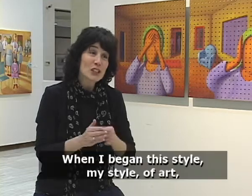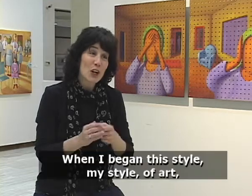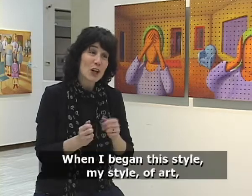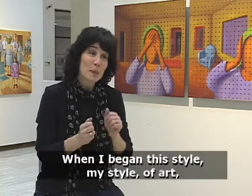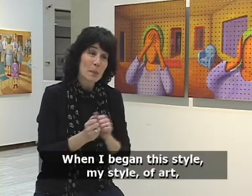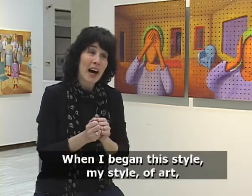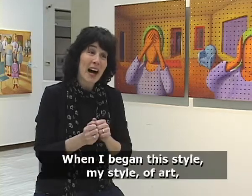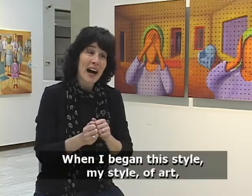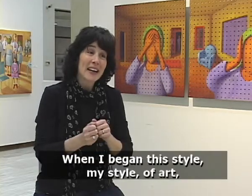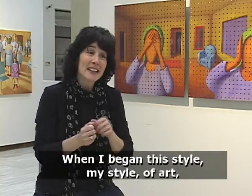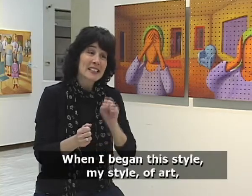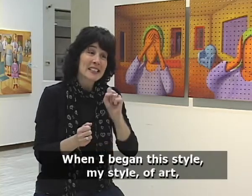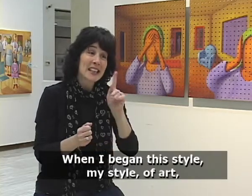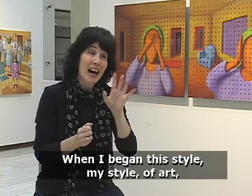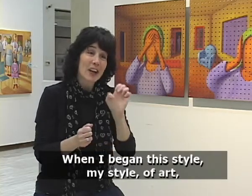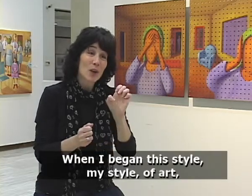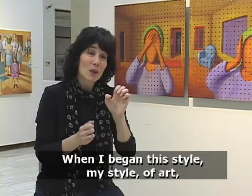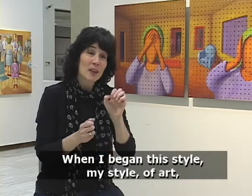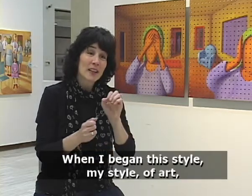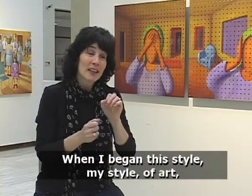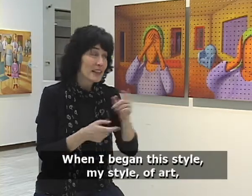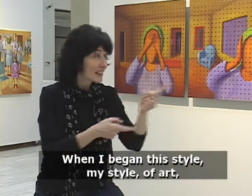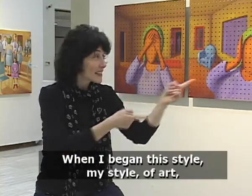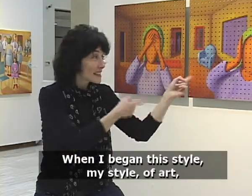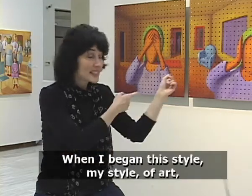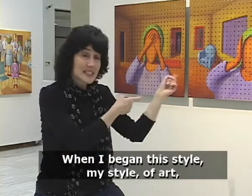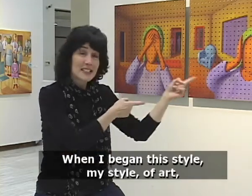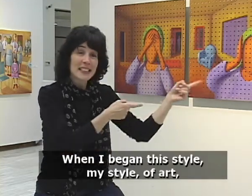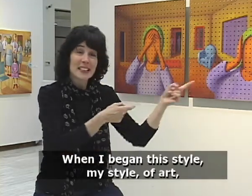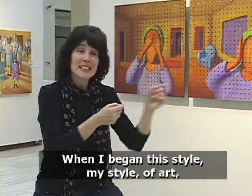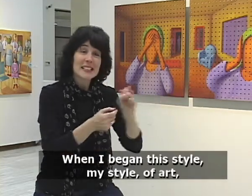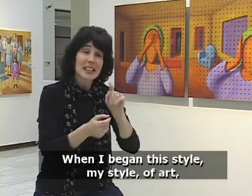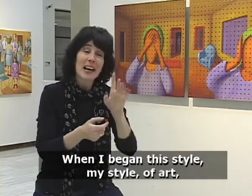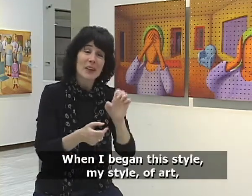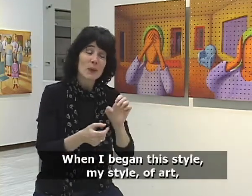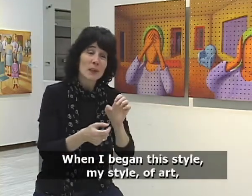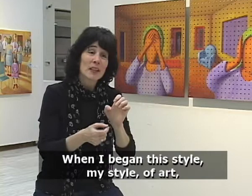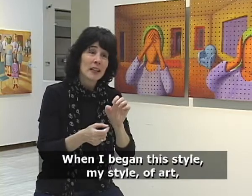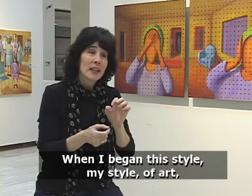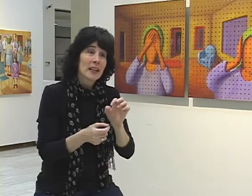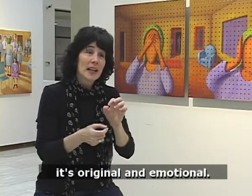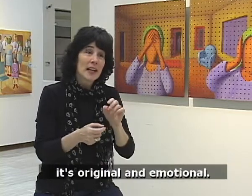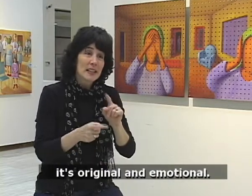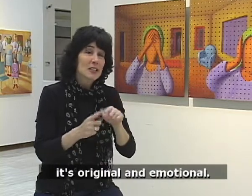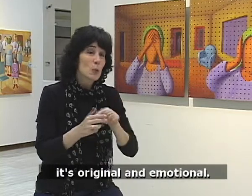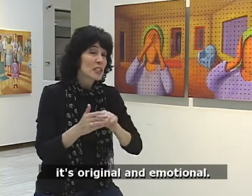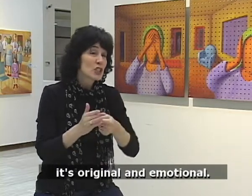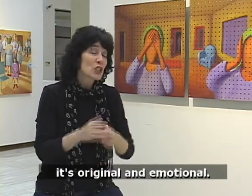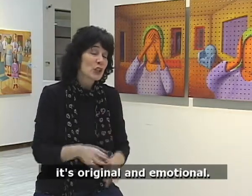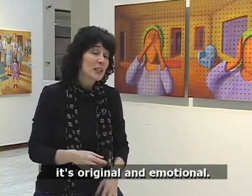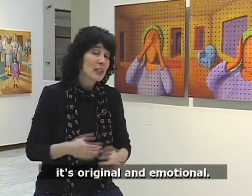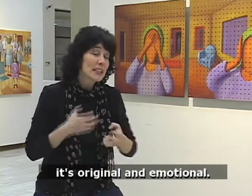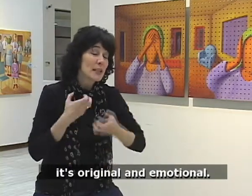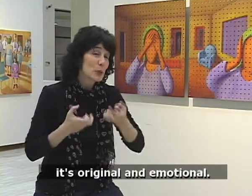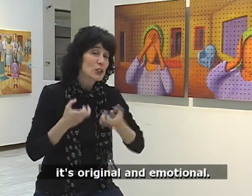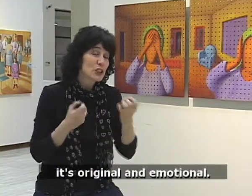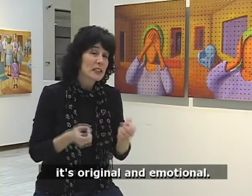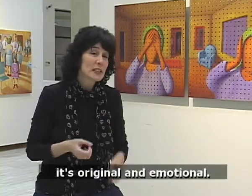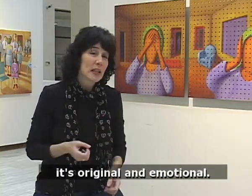When I began this style, my style of art, it's original and emotional.